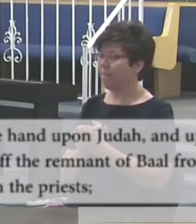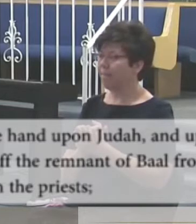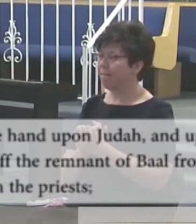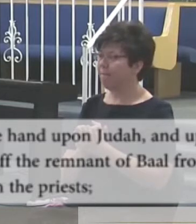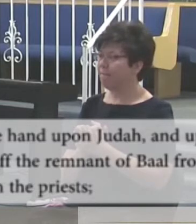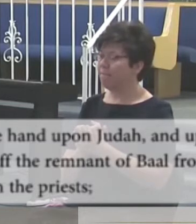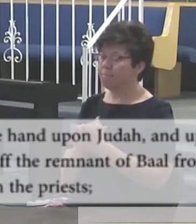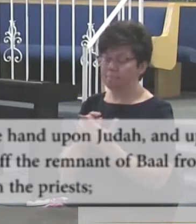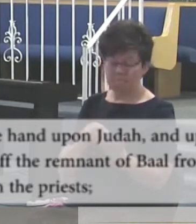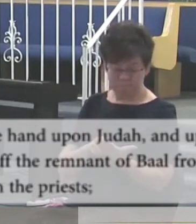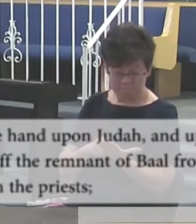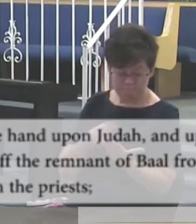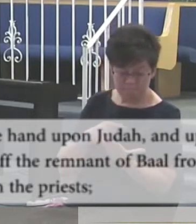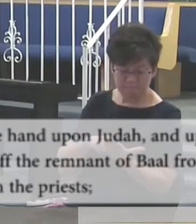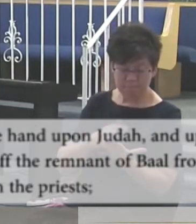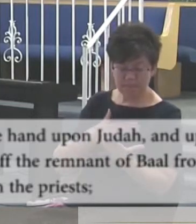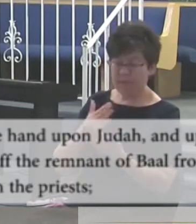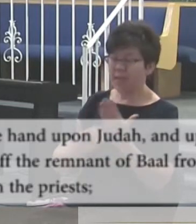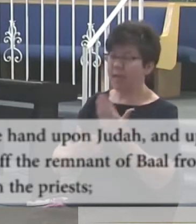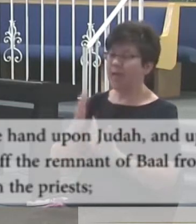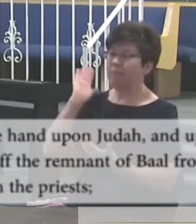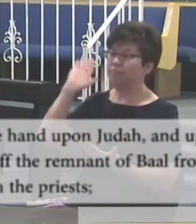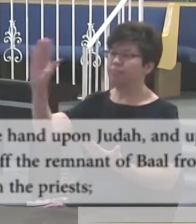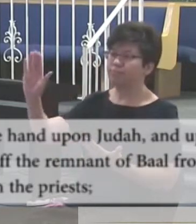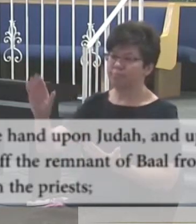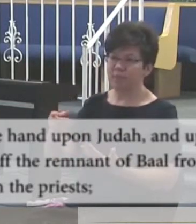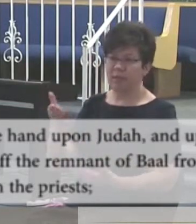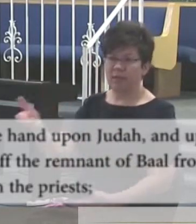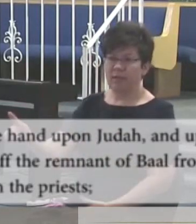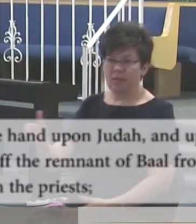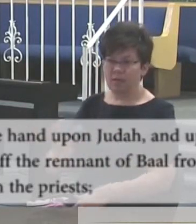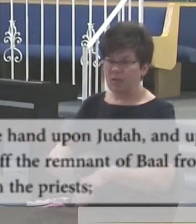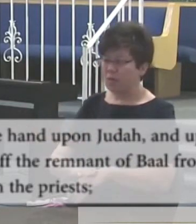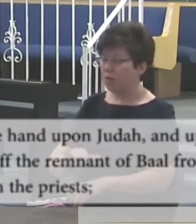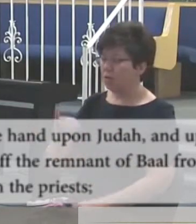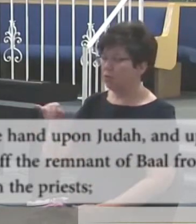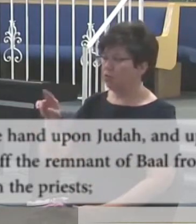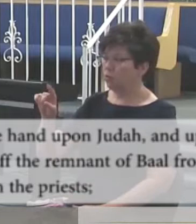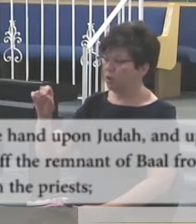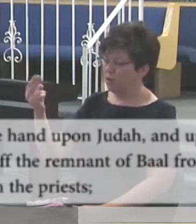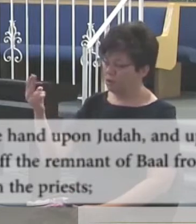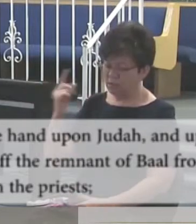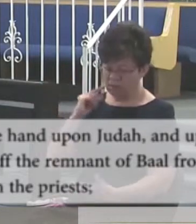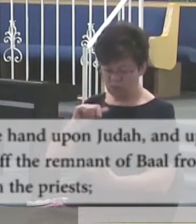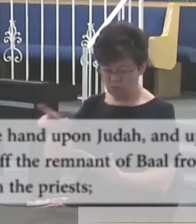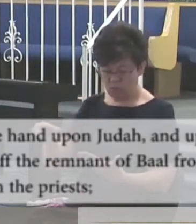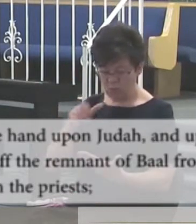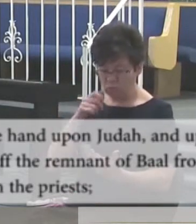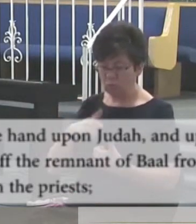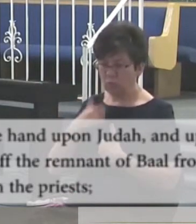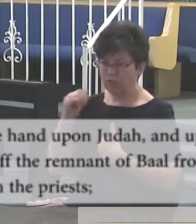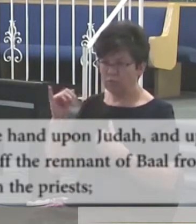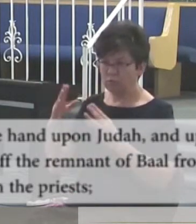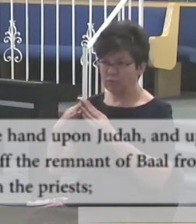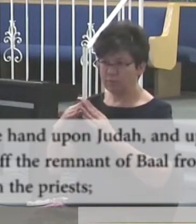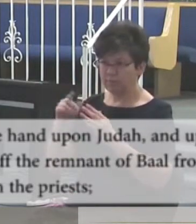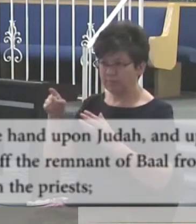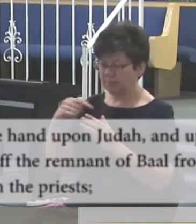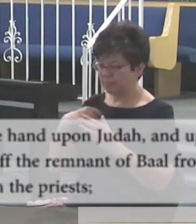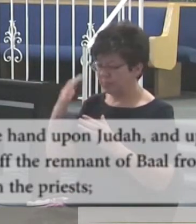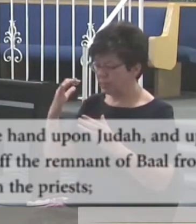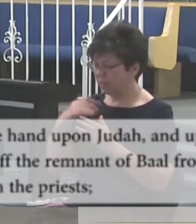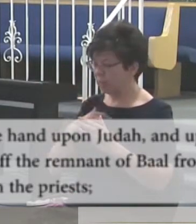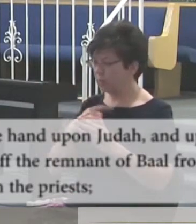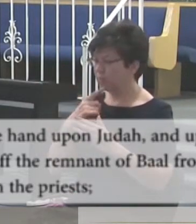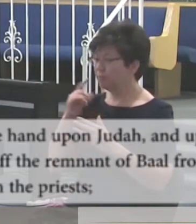I will also stretch out mine hand upon Judah and upon all the inhabitants of Jerusalem. And I will